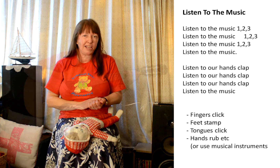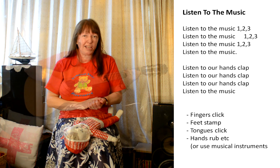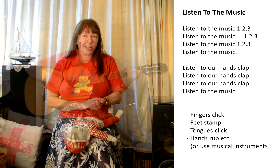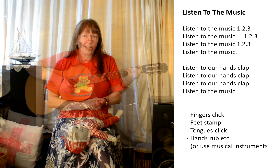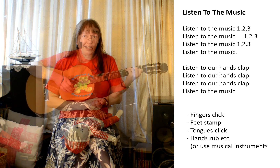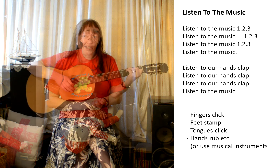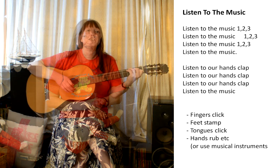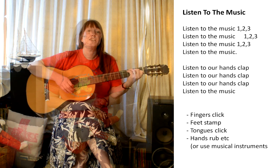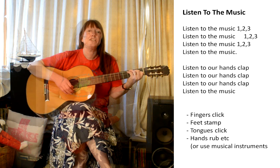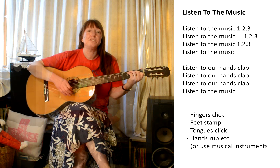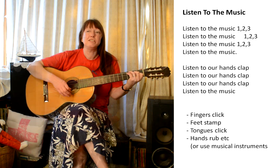music.